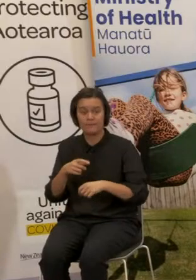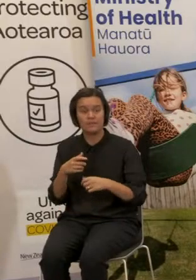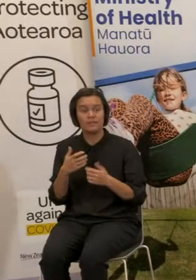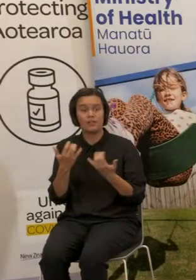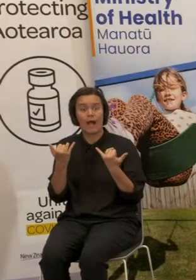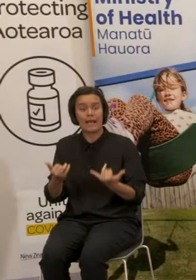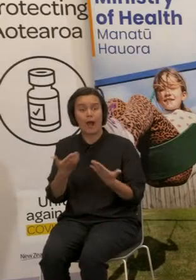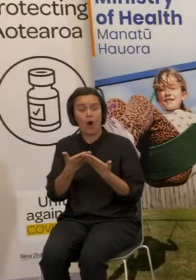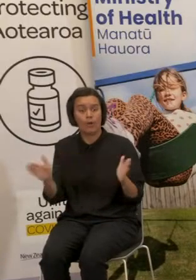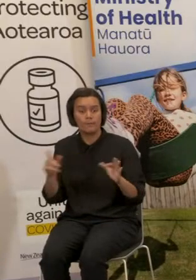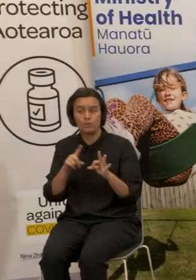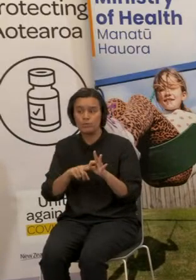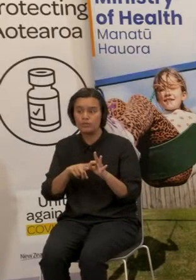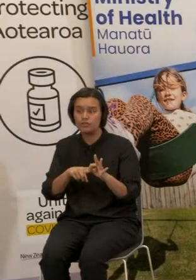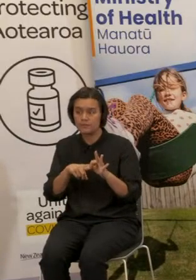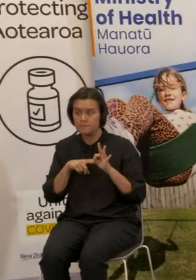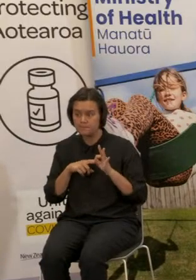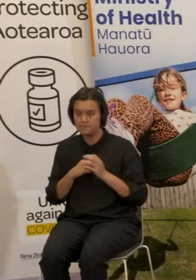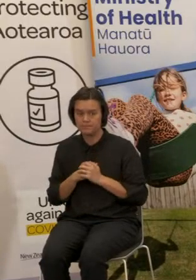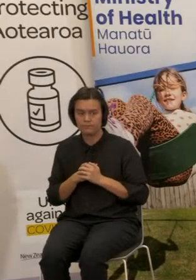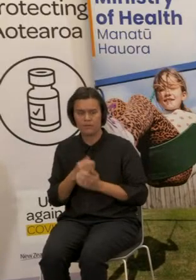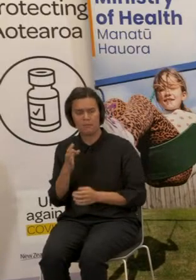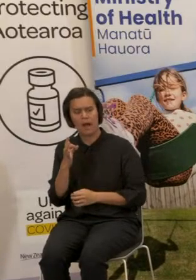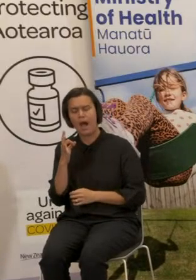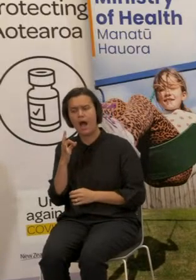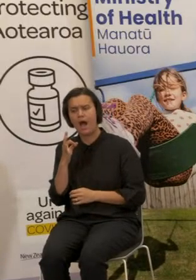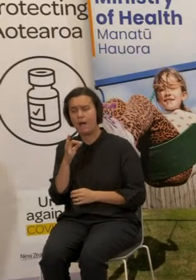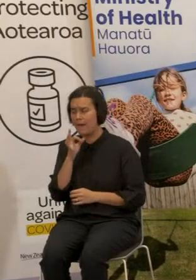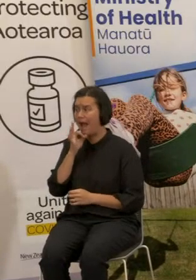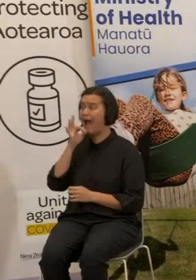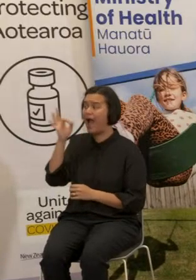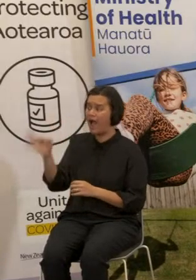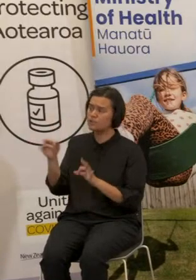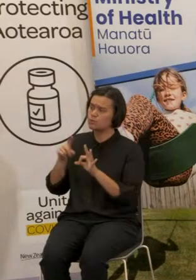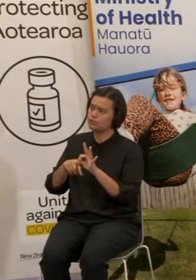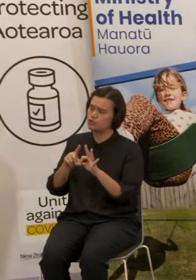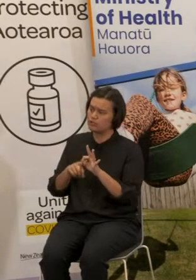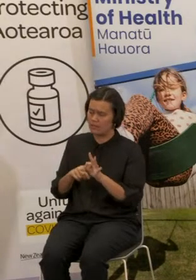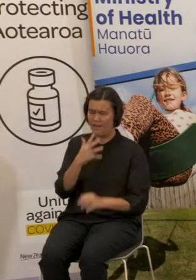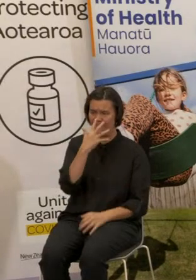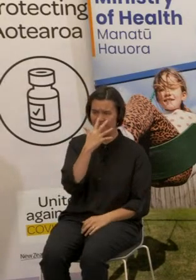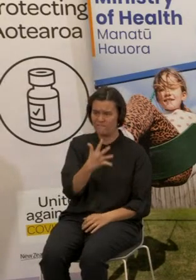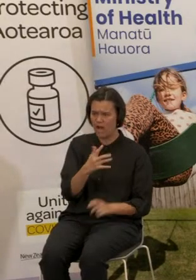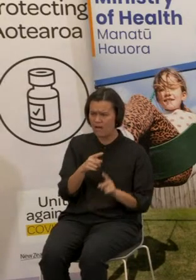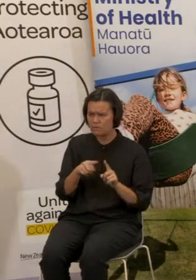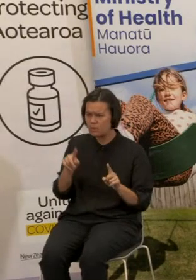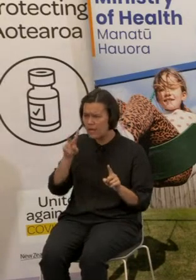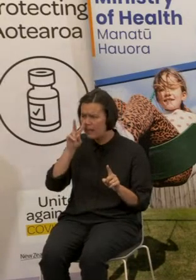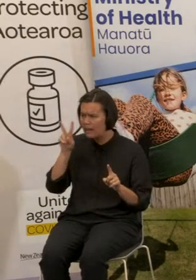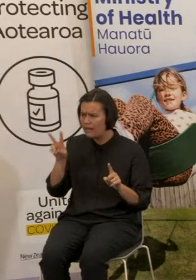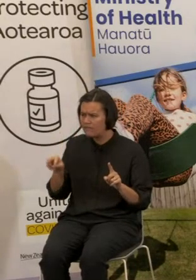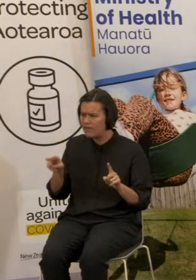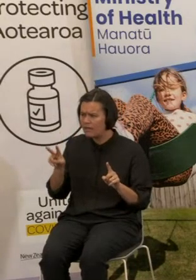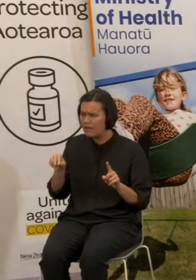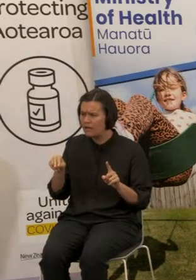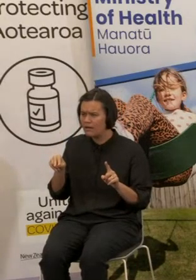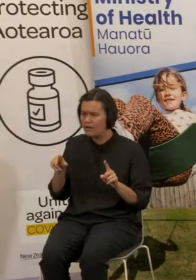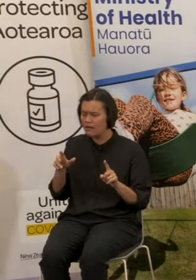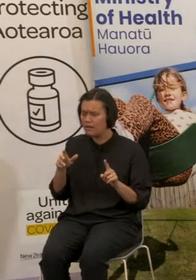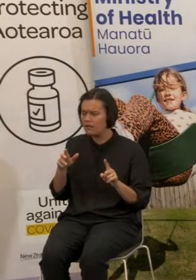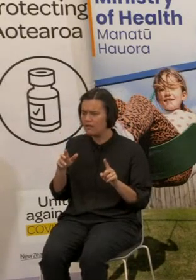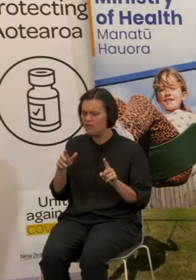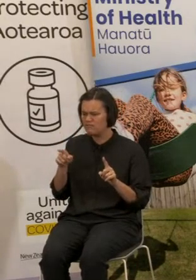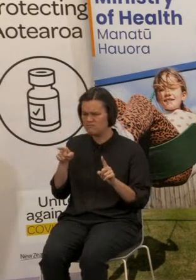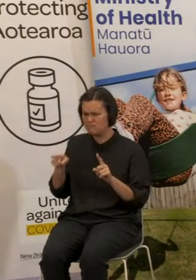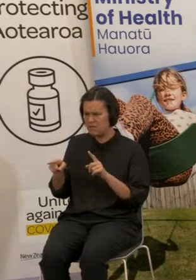questions now. Talk a little bit about the 5 to 11s, just in the context of what you were saying about coverage and how important